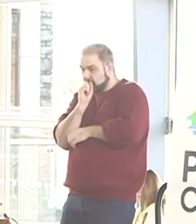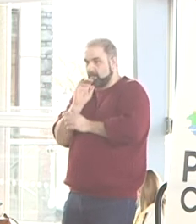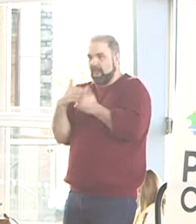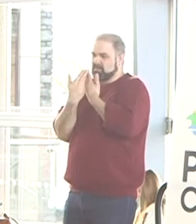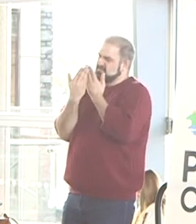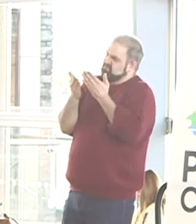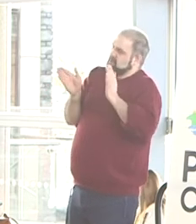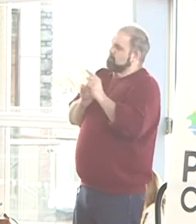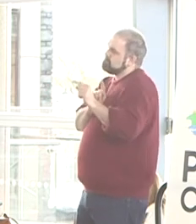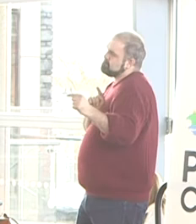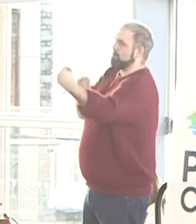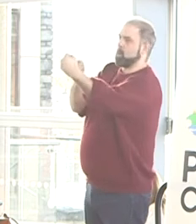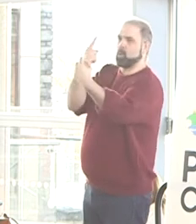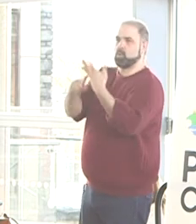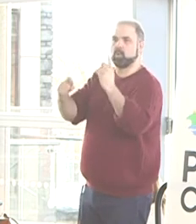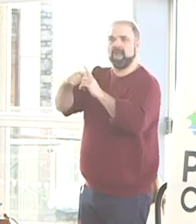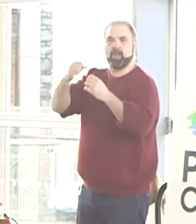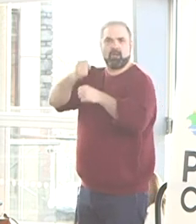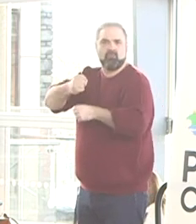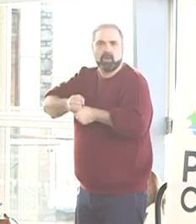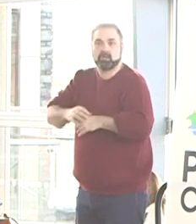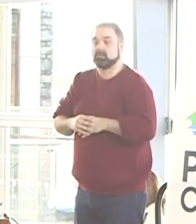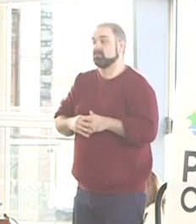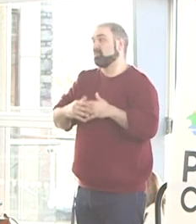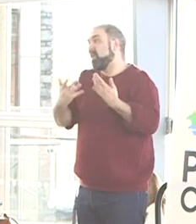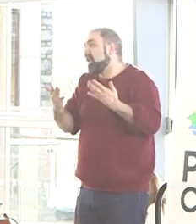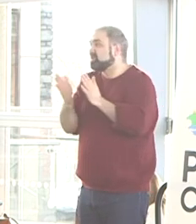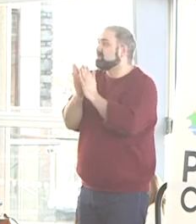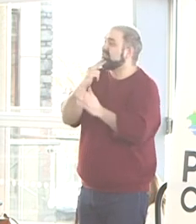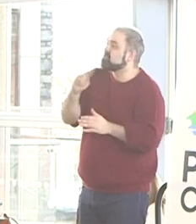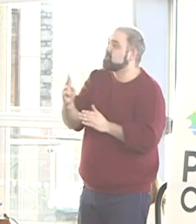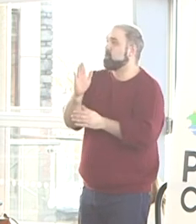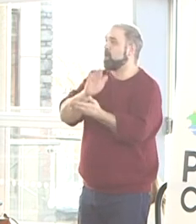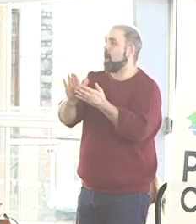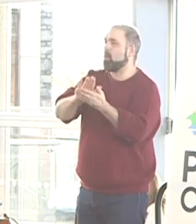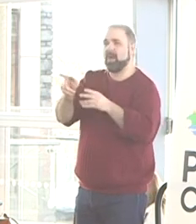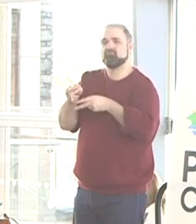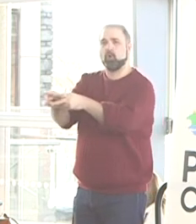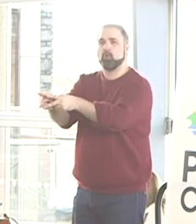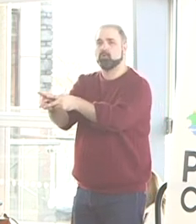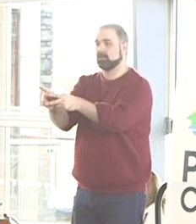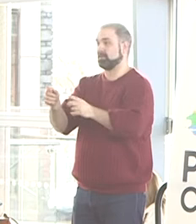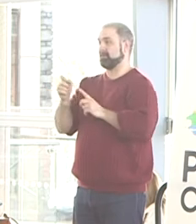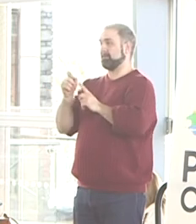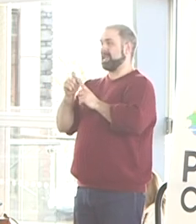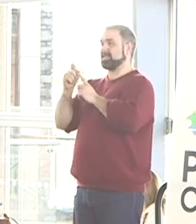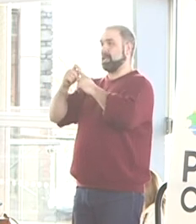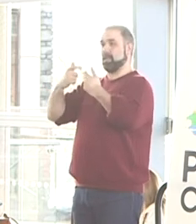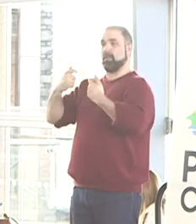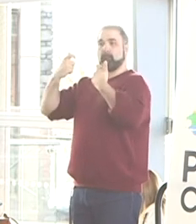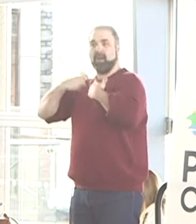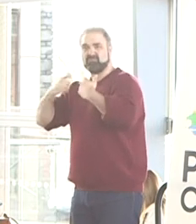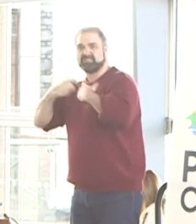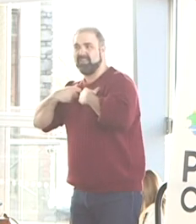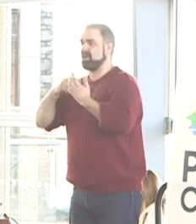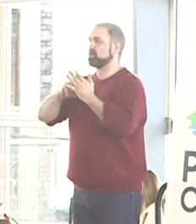The teenage group, as I said, big part of my life, Sunday afternoons, Holloway Road. Peter Ashman, the barrister, and Nigel